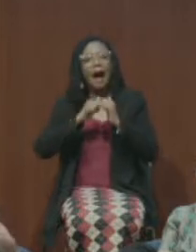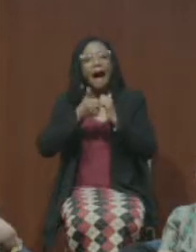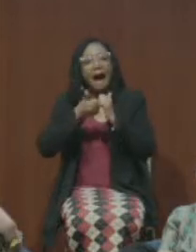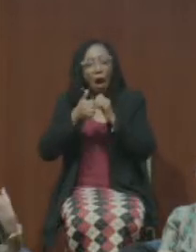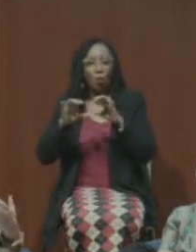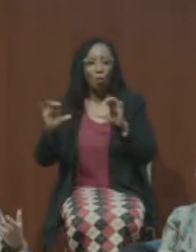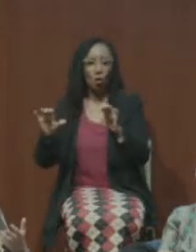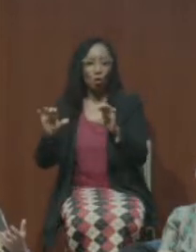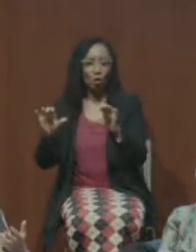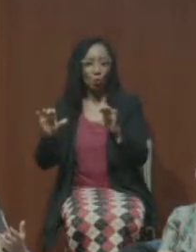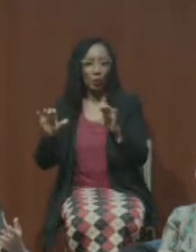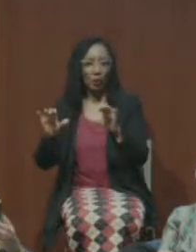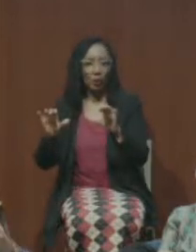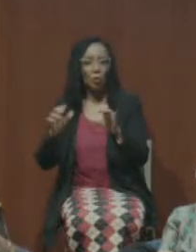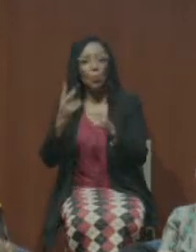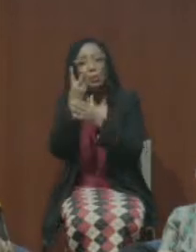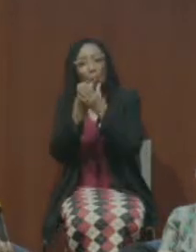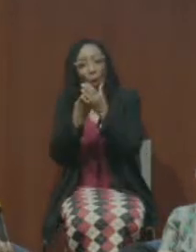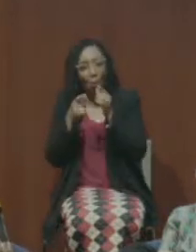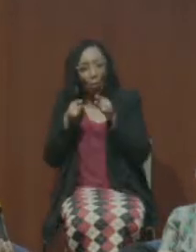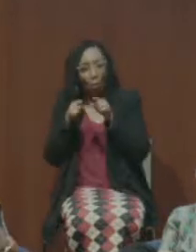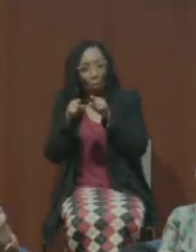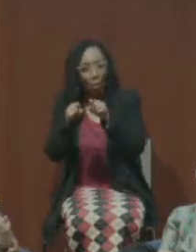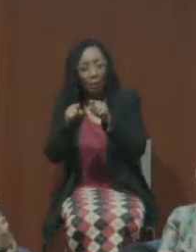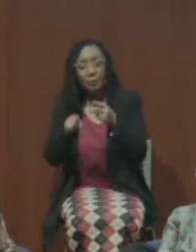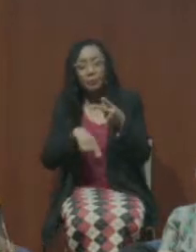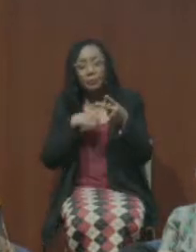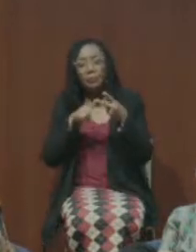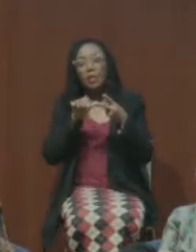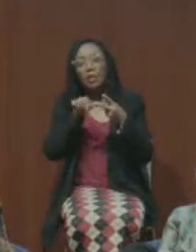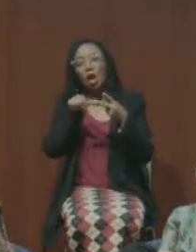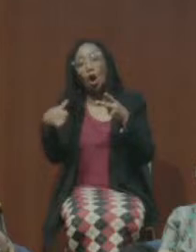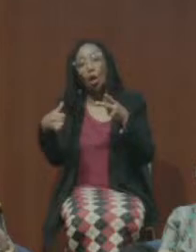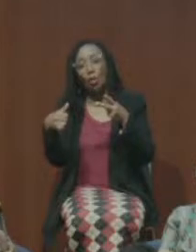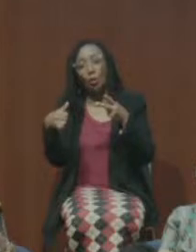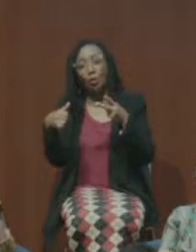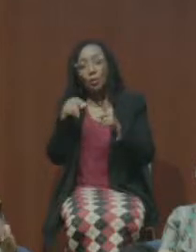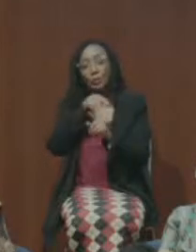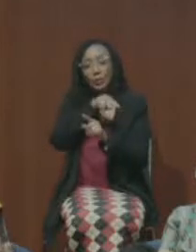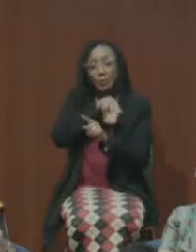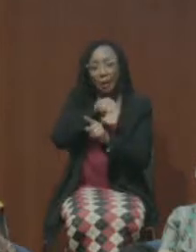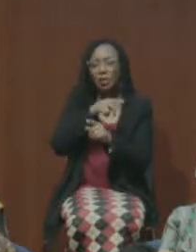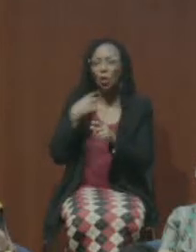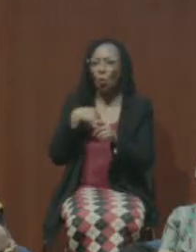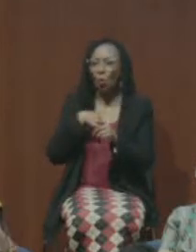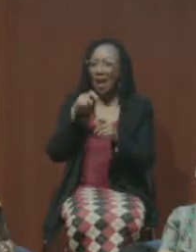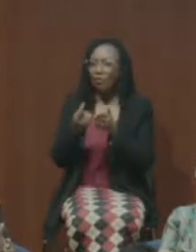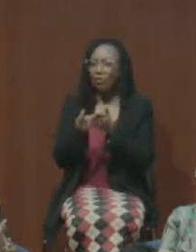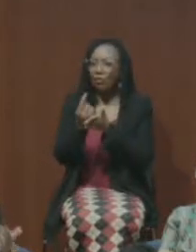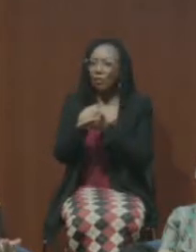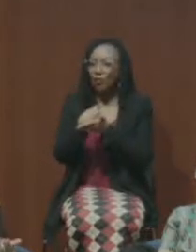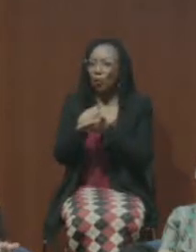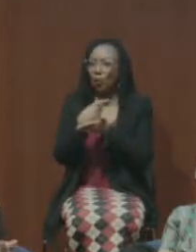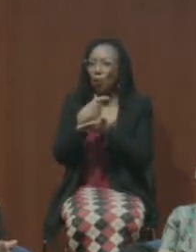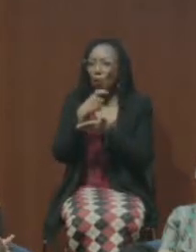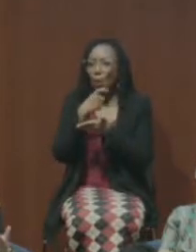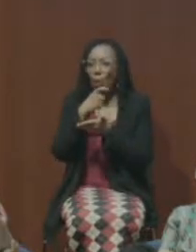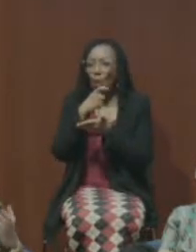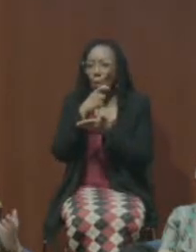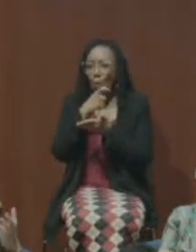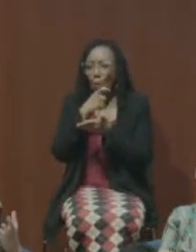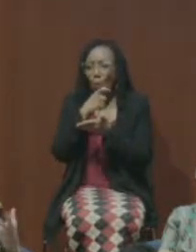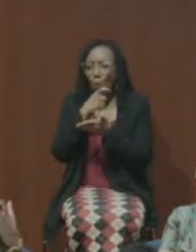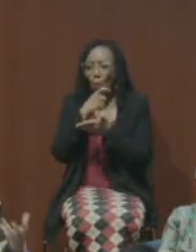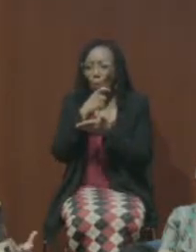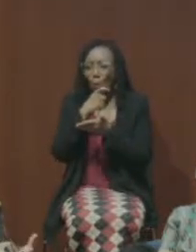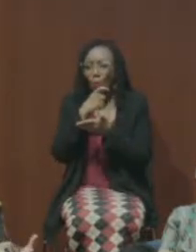doing, the process of doing that. The other angle is like really to review who are we centering in all